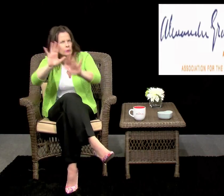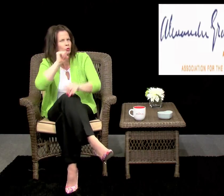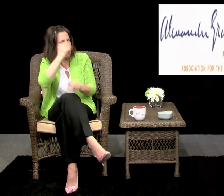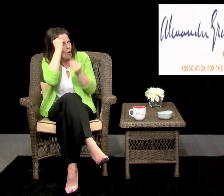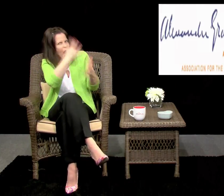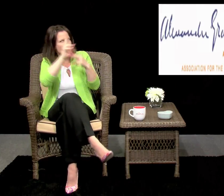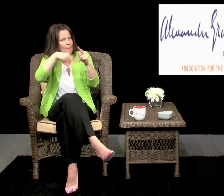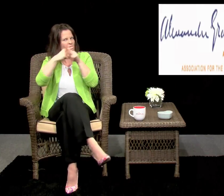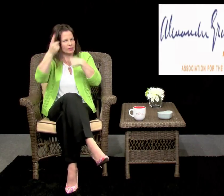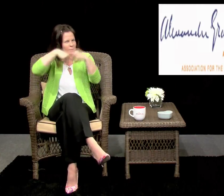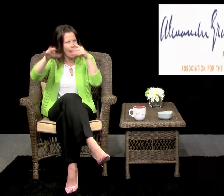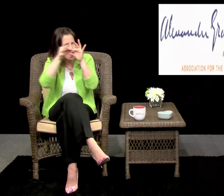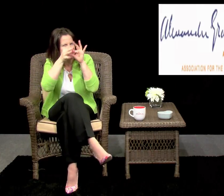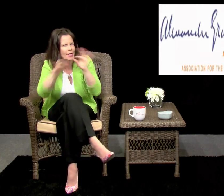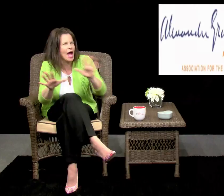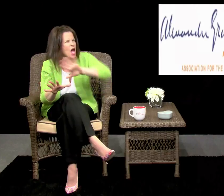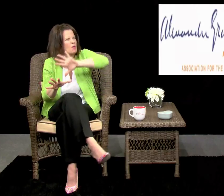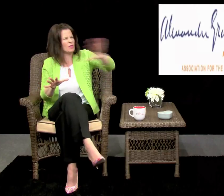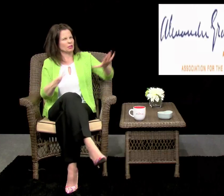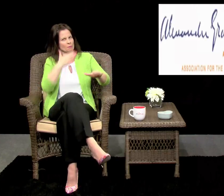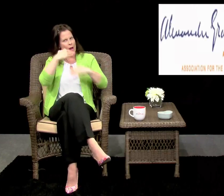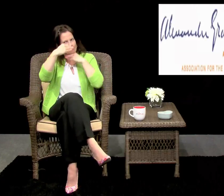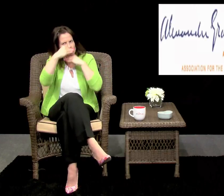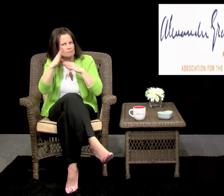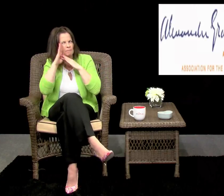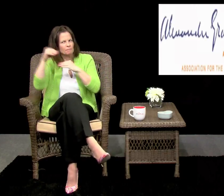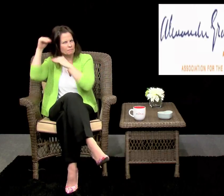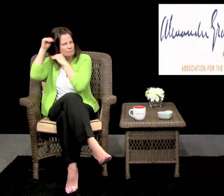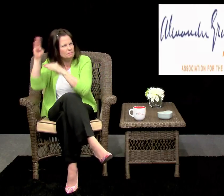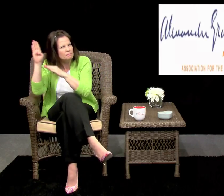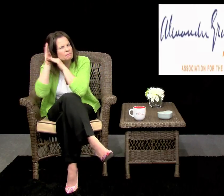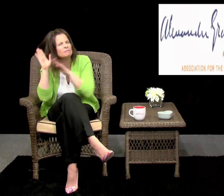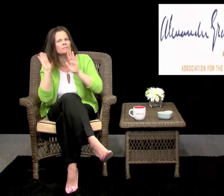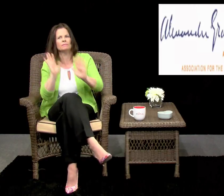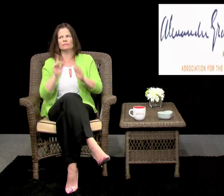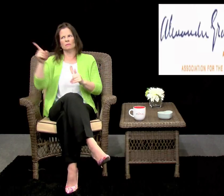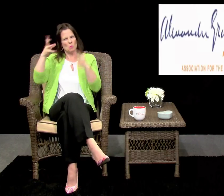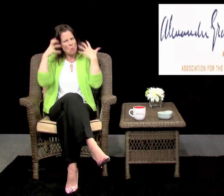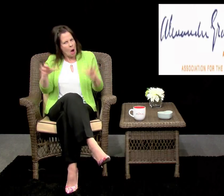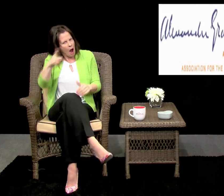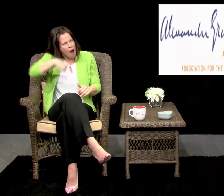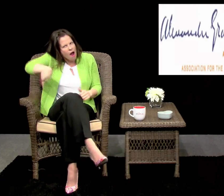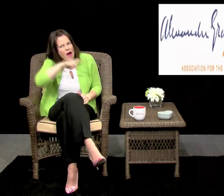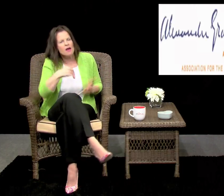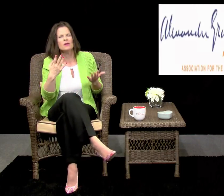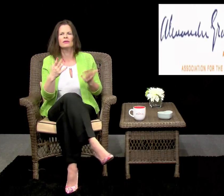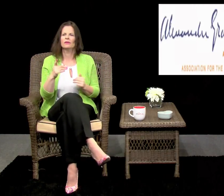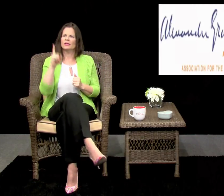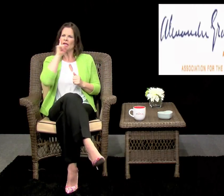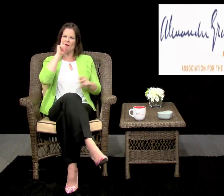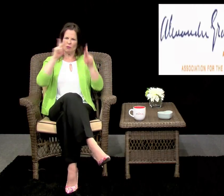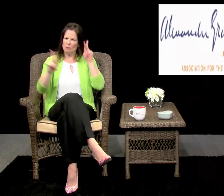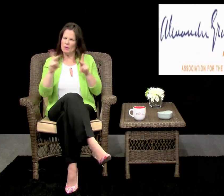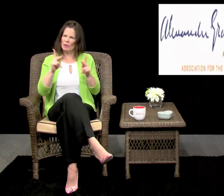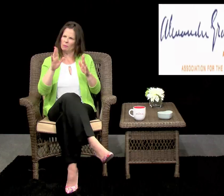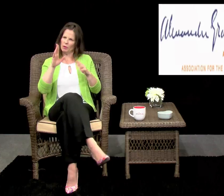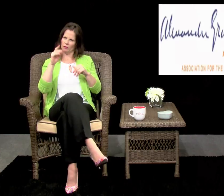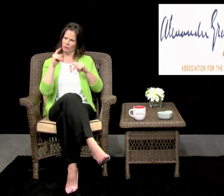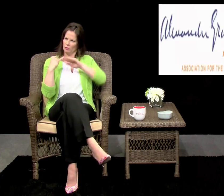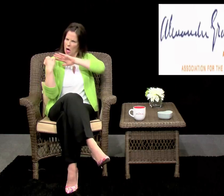illegal, you could say, for parents to learn sign language, for people to learn sign language, and they prohibit